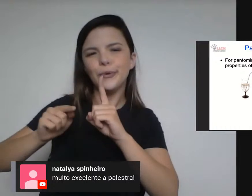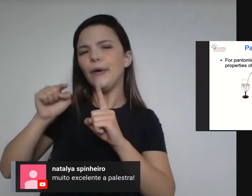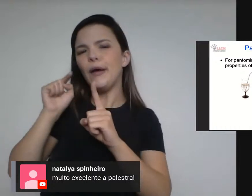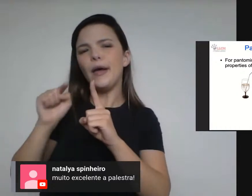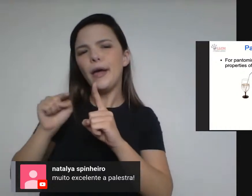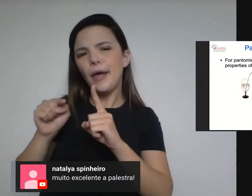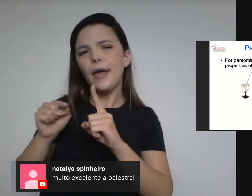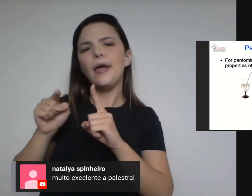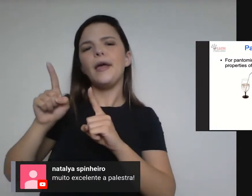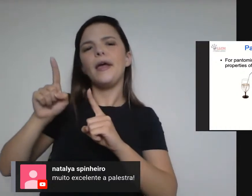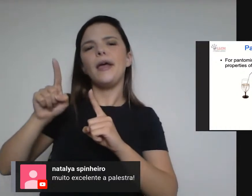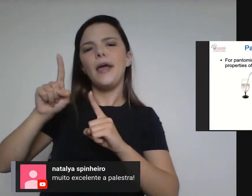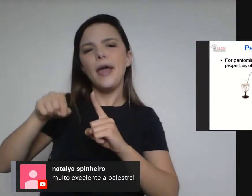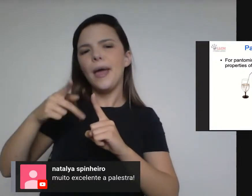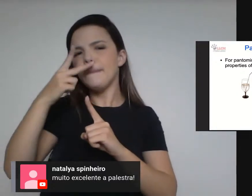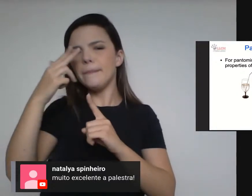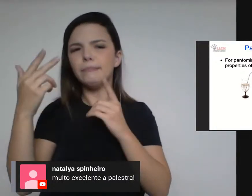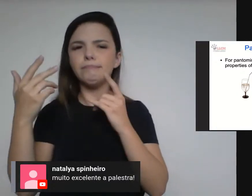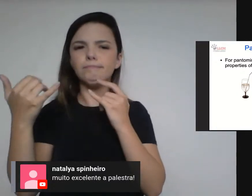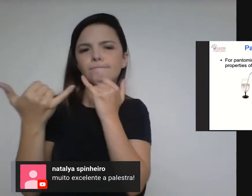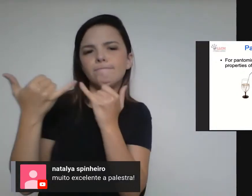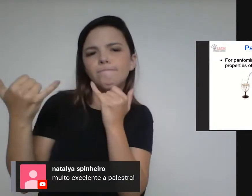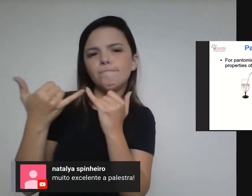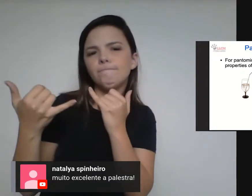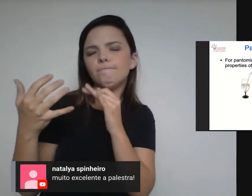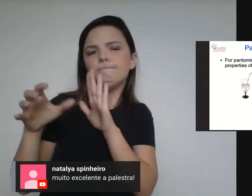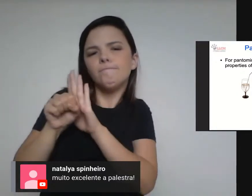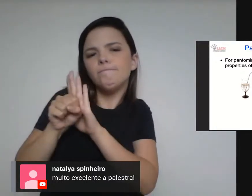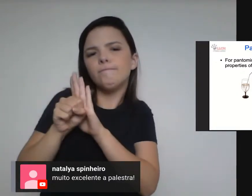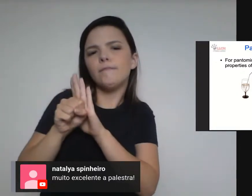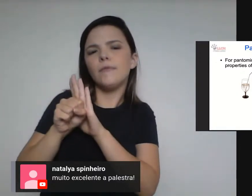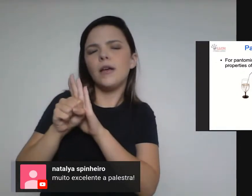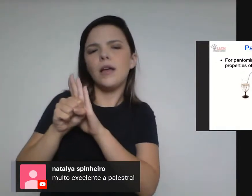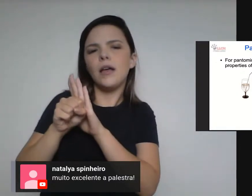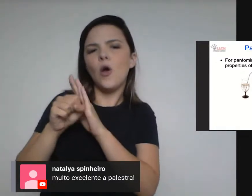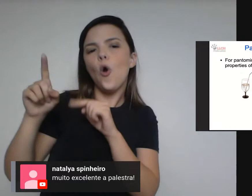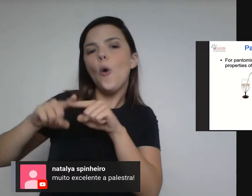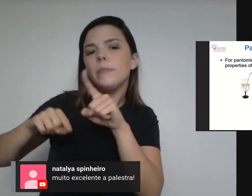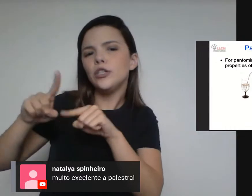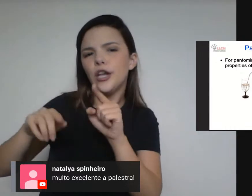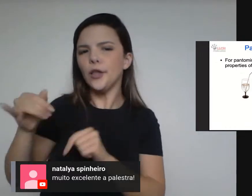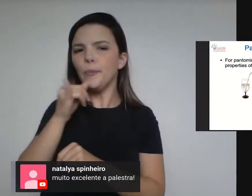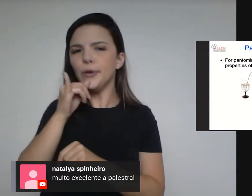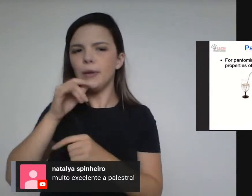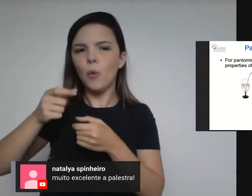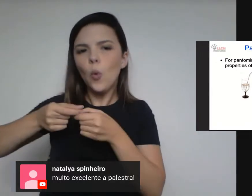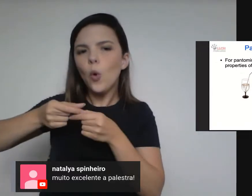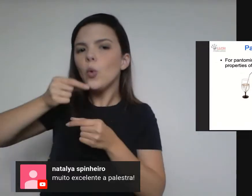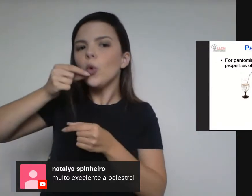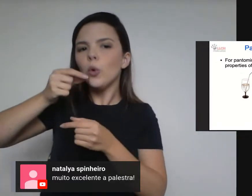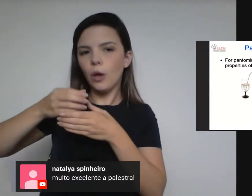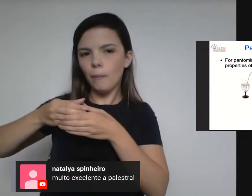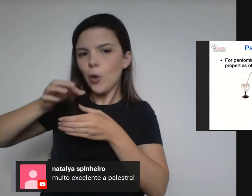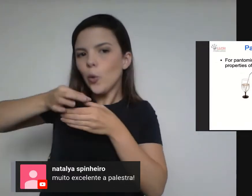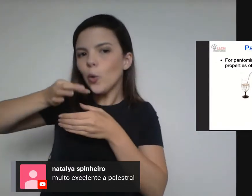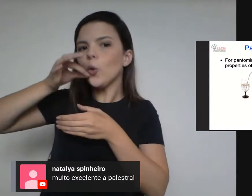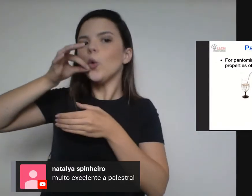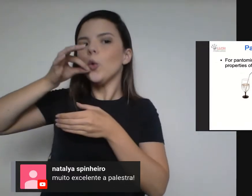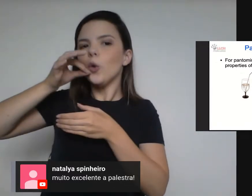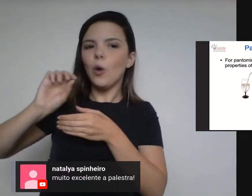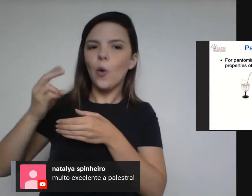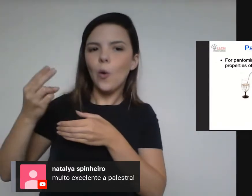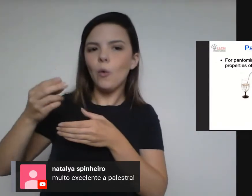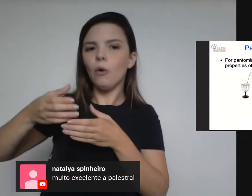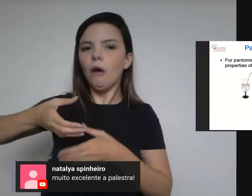properties of the object that's being manipulated. So if you're pantomiming drinking from a straw or a coffee cup or a shot glass, that's going to look